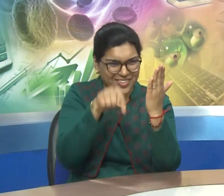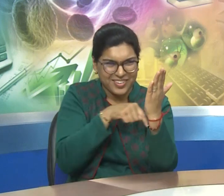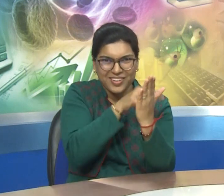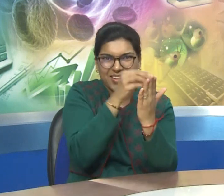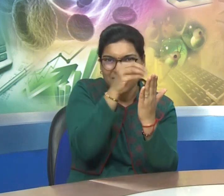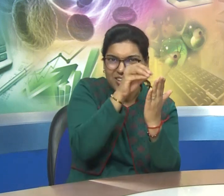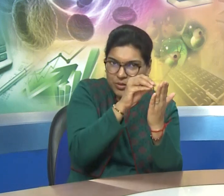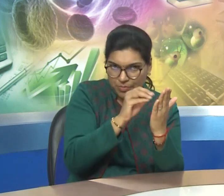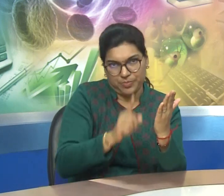2.